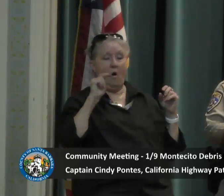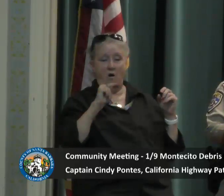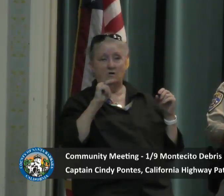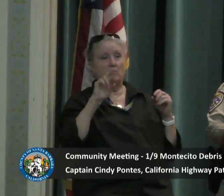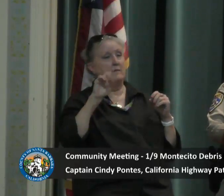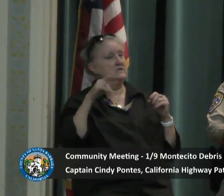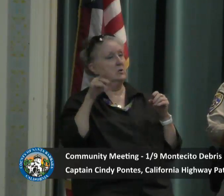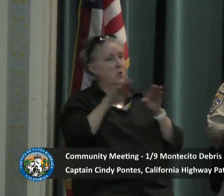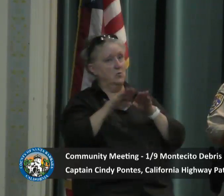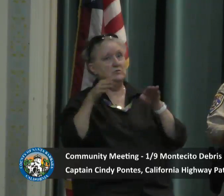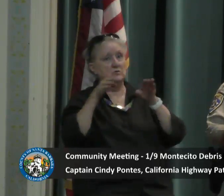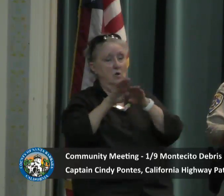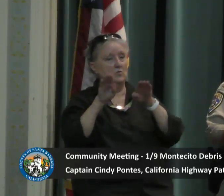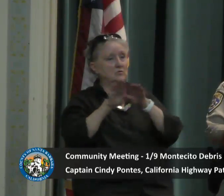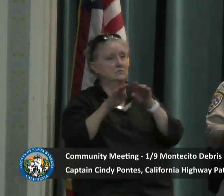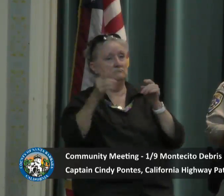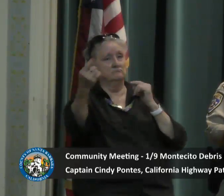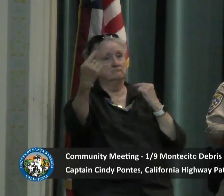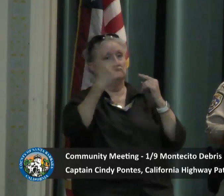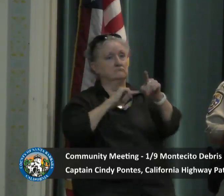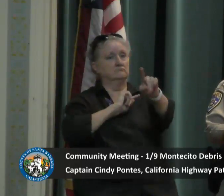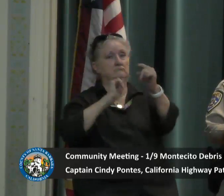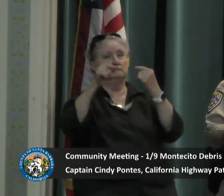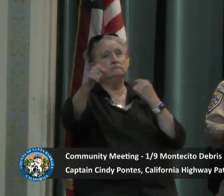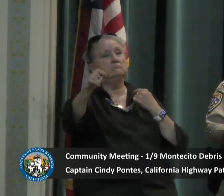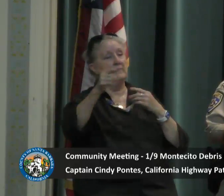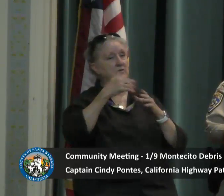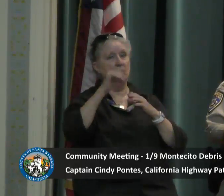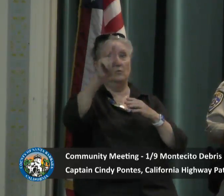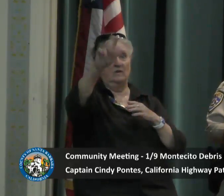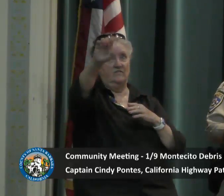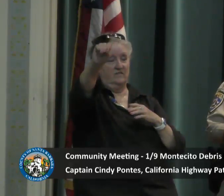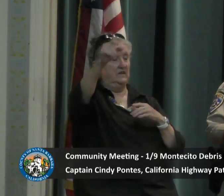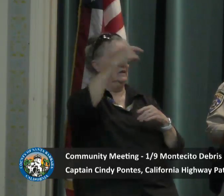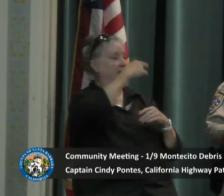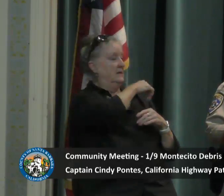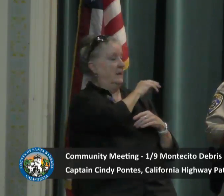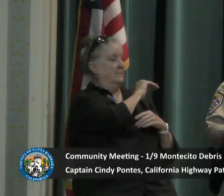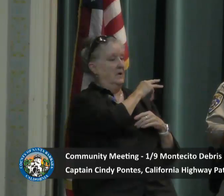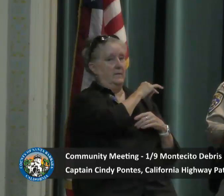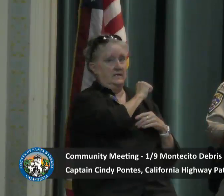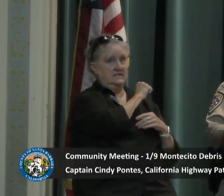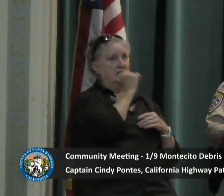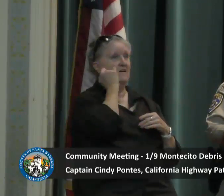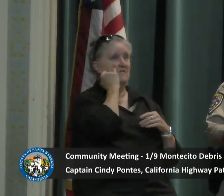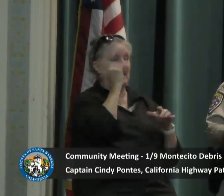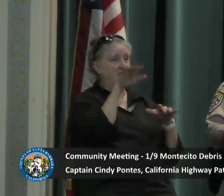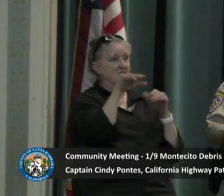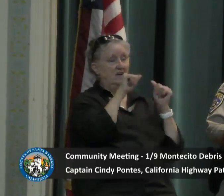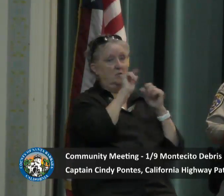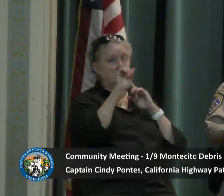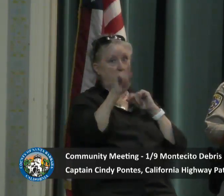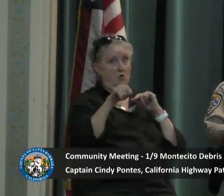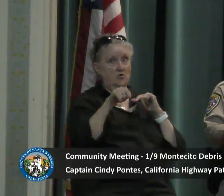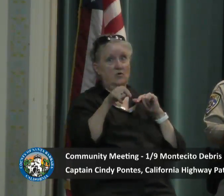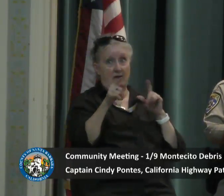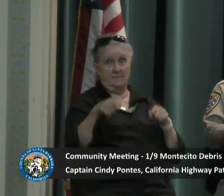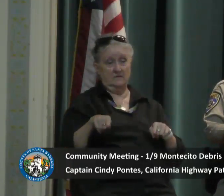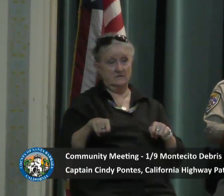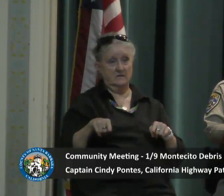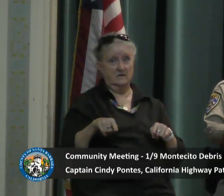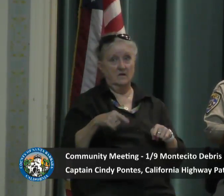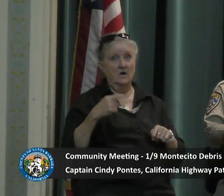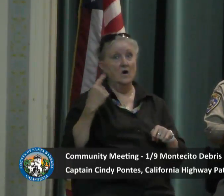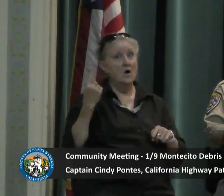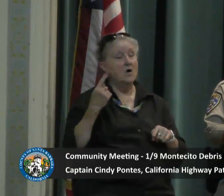on-ramps in both directions between the 150 and Milpas when an evacuation order is given. We will